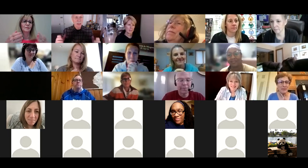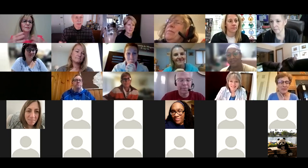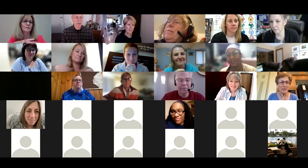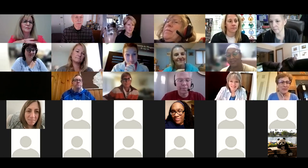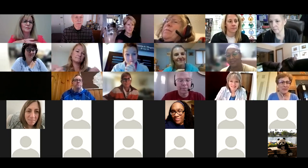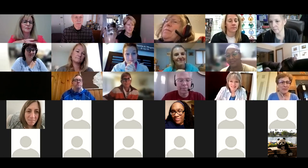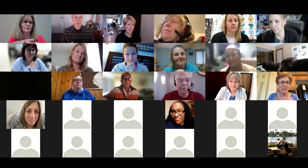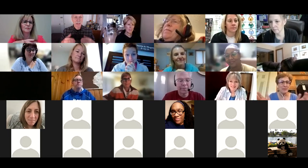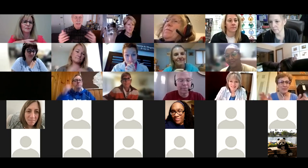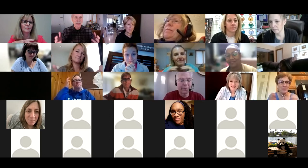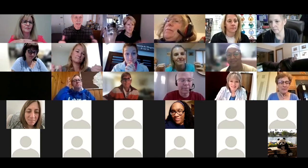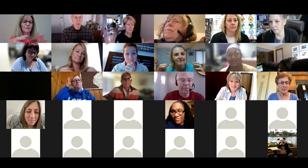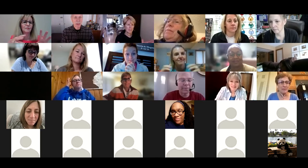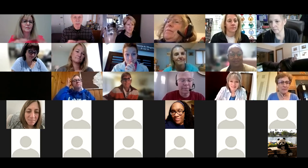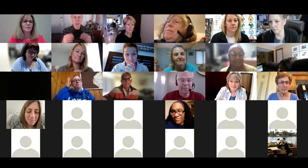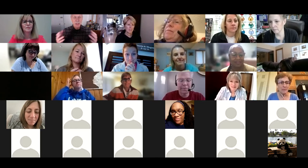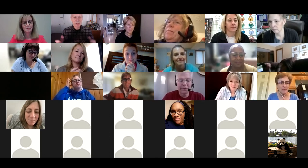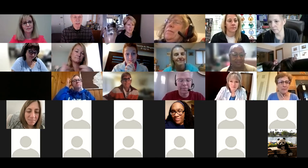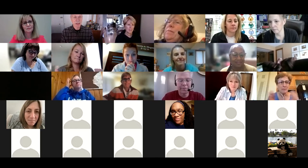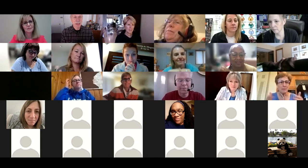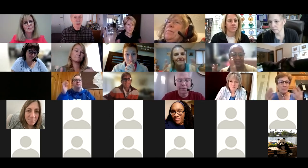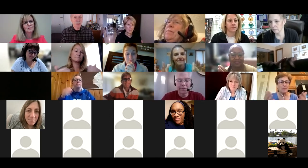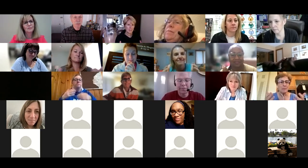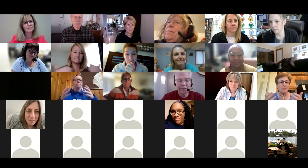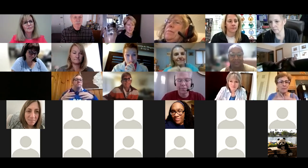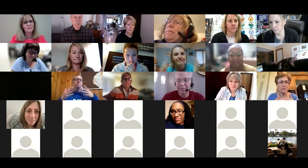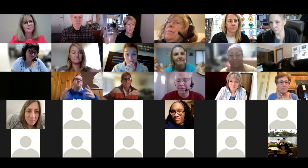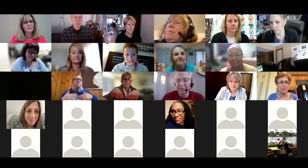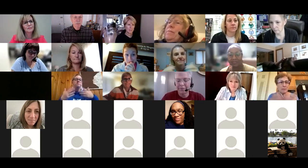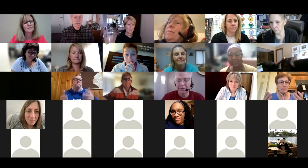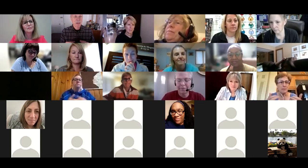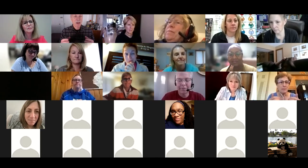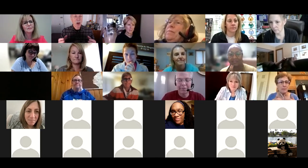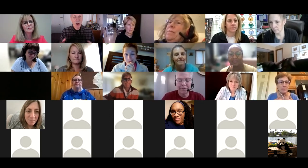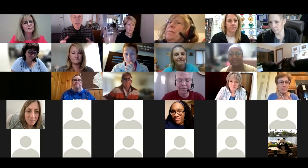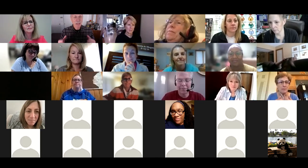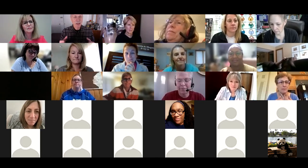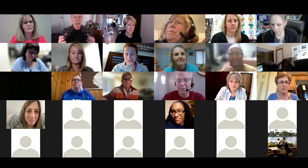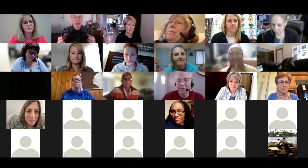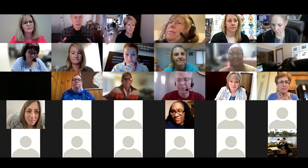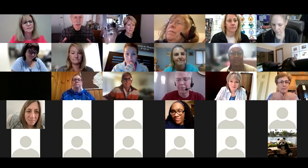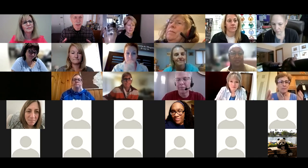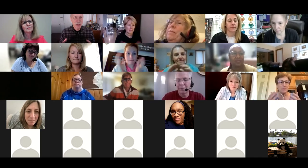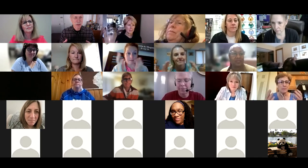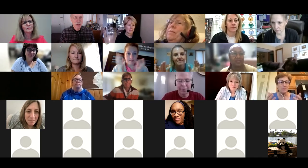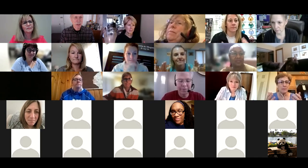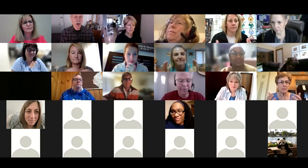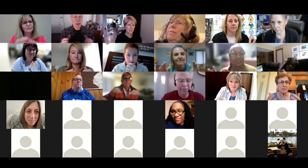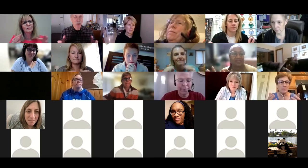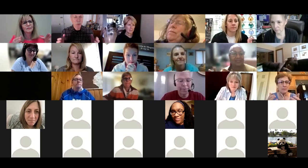I'd do it. As I got more experience and as I got tenure, all tenured teachers are lone